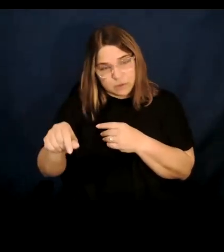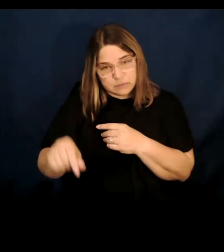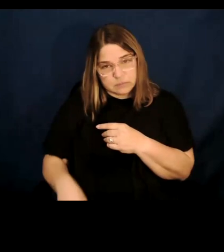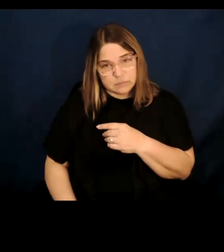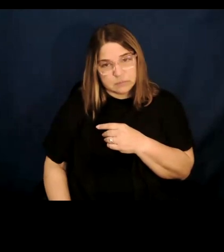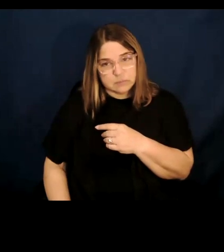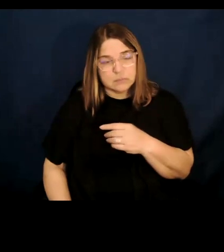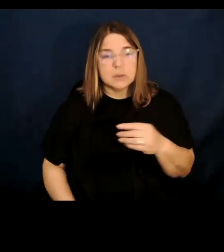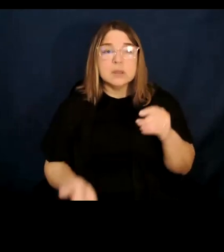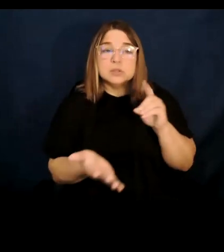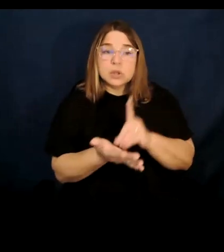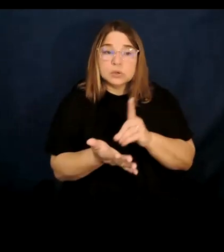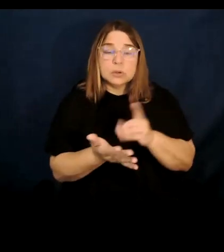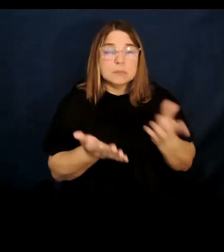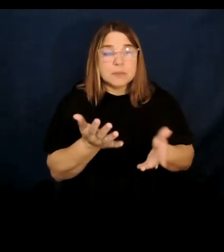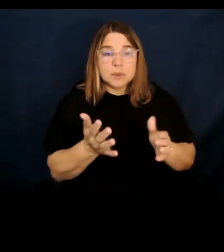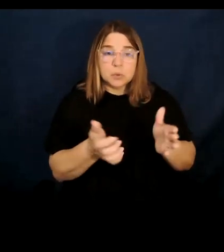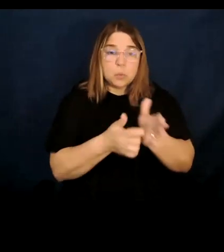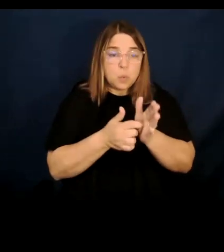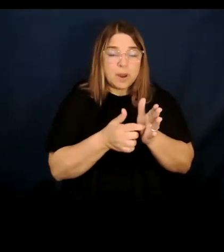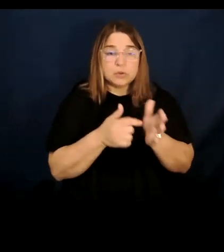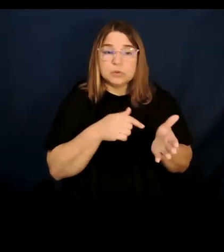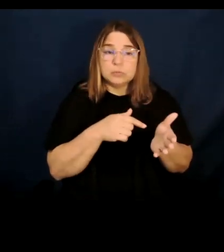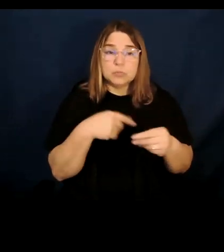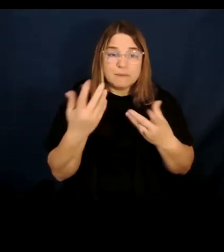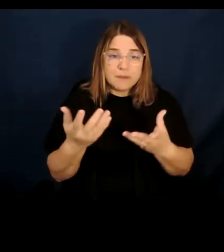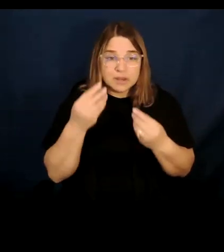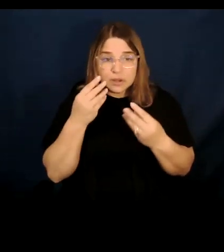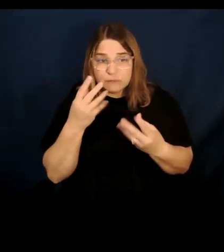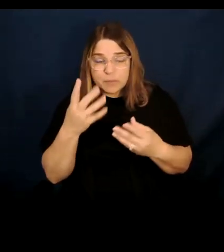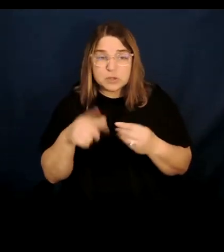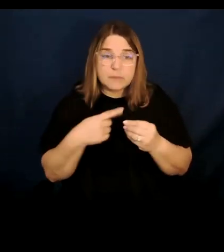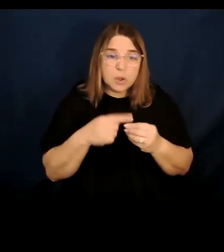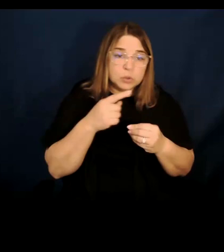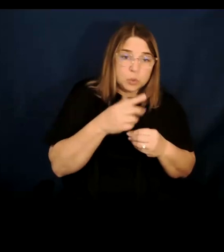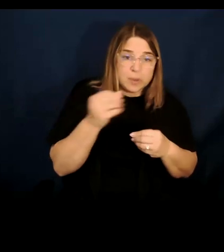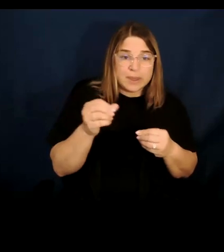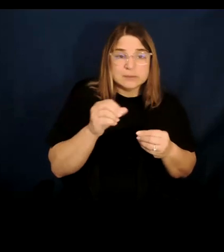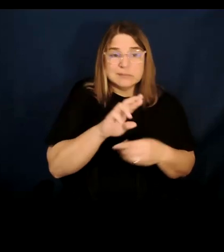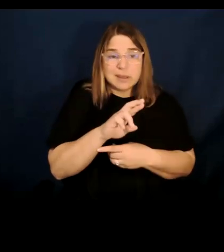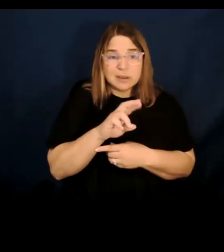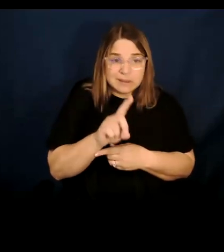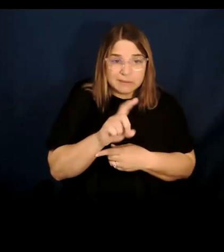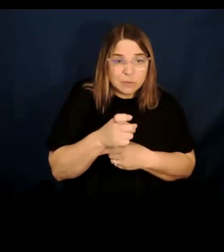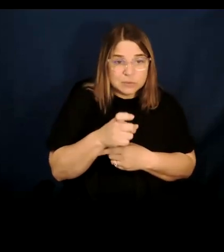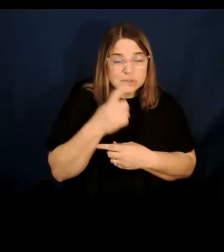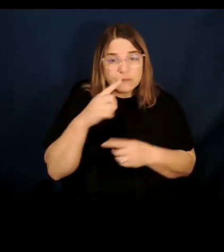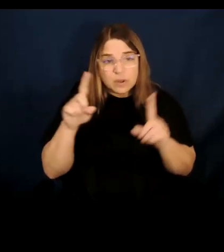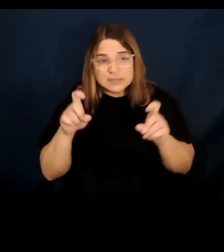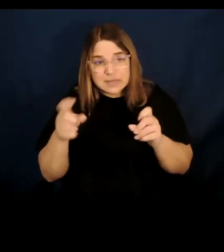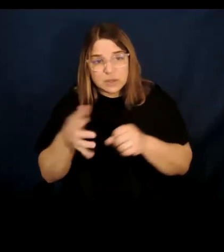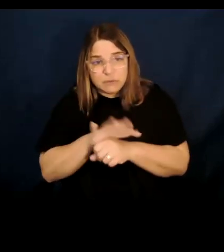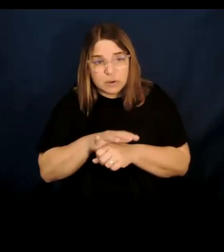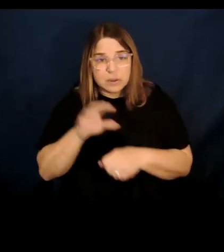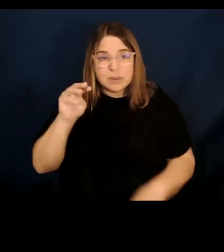The physician may be required to provide your insurance with information about you and your diagnosis to get the test covered. Medicare pays